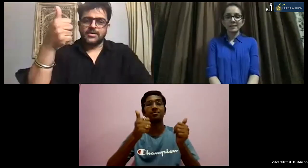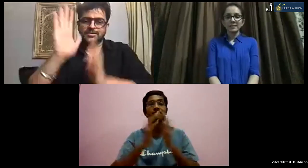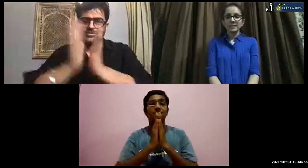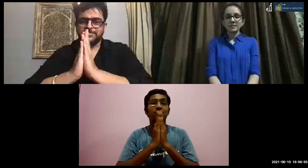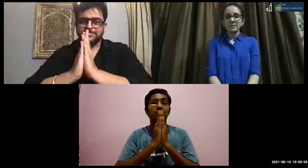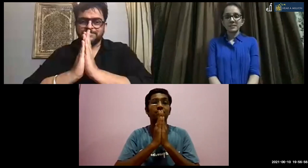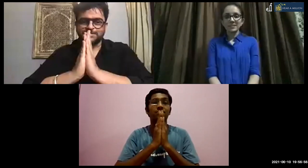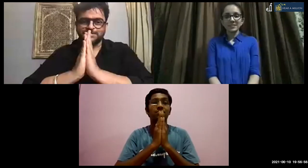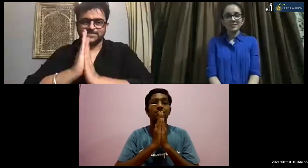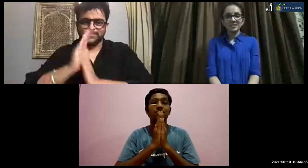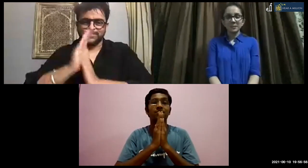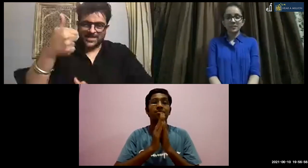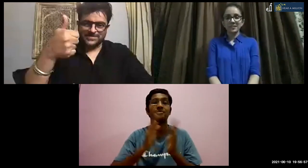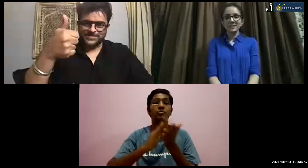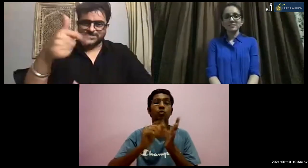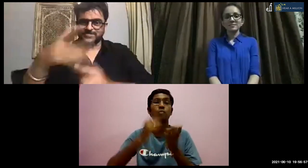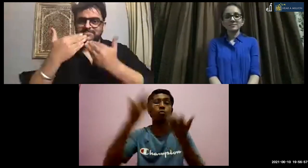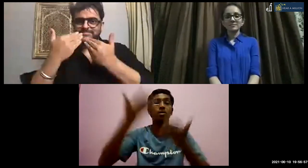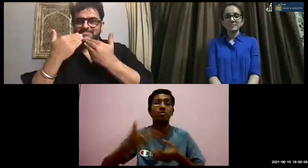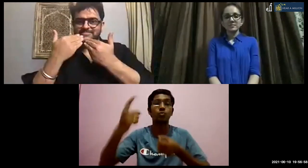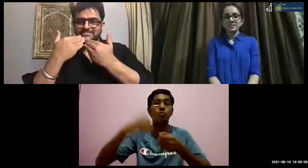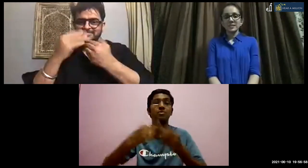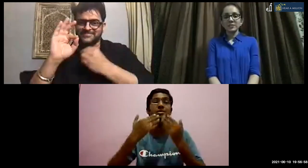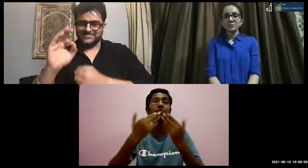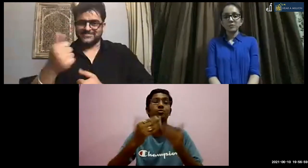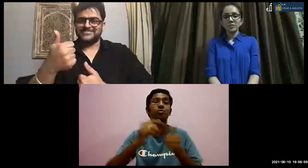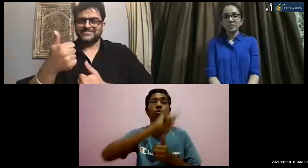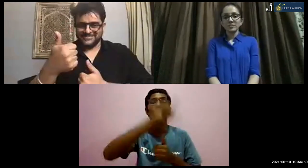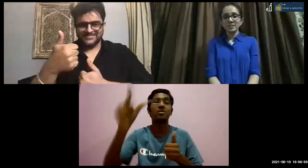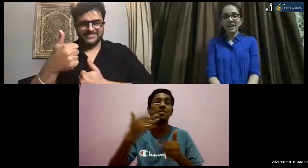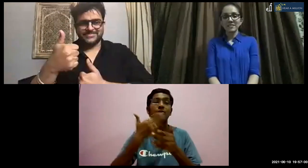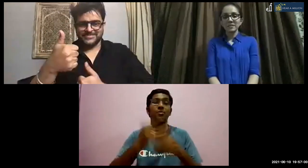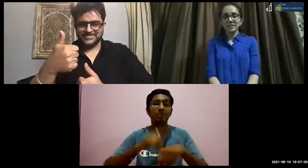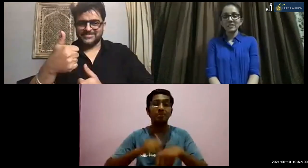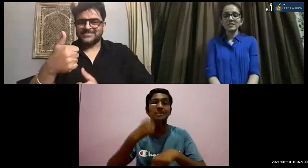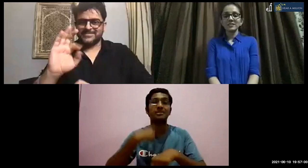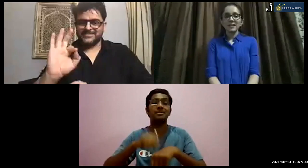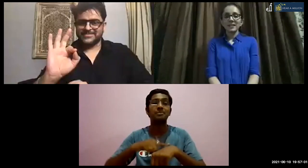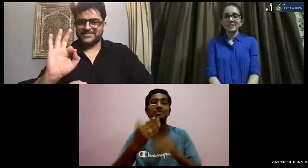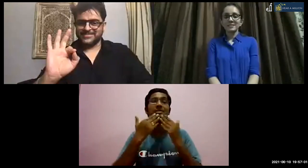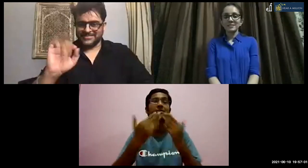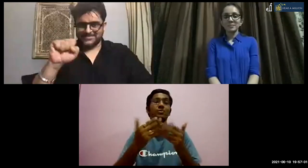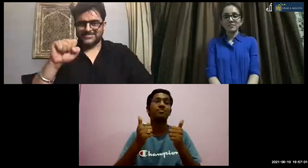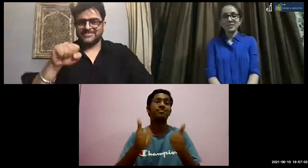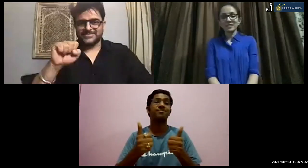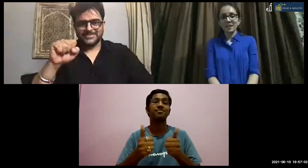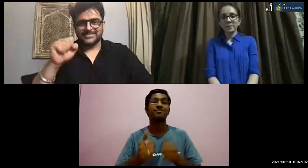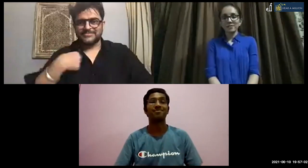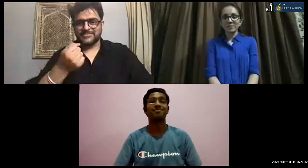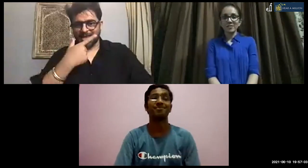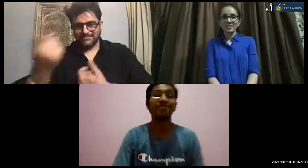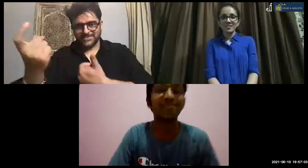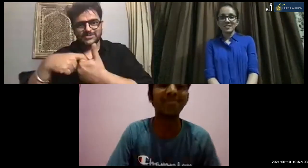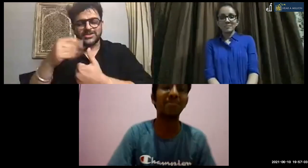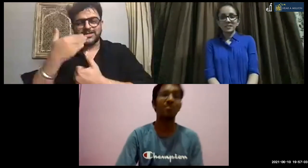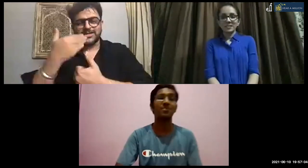Hi, namaste, namaste. Thank you for having me here, and this is my first time